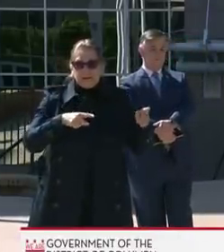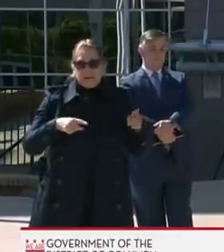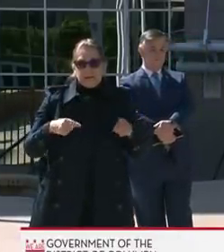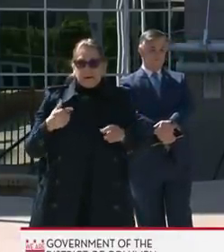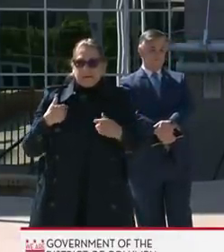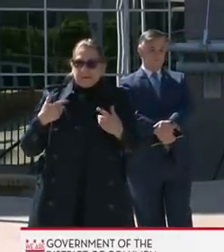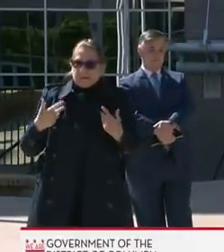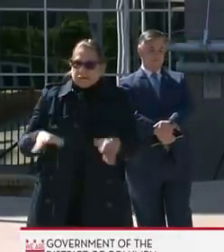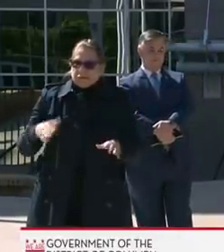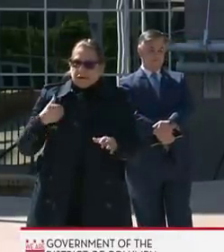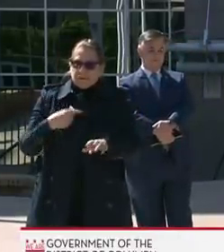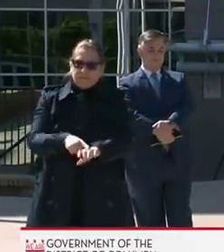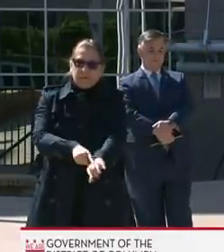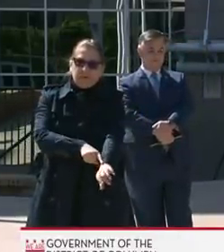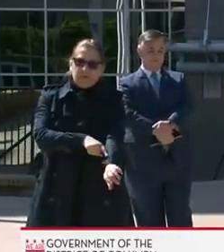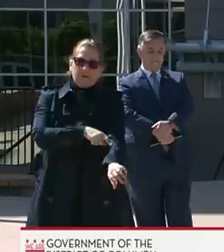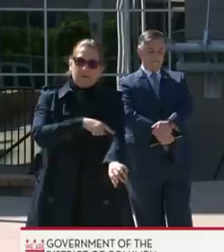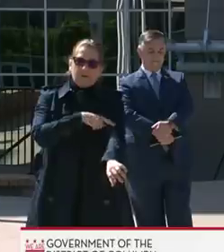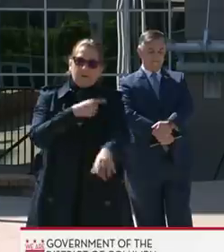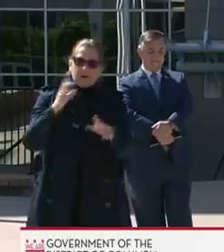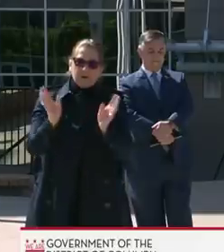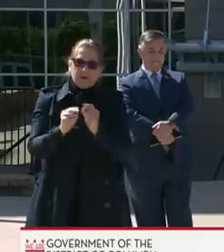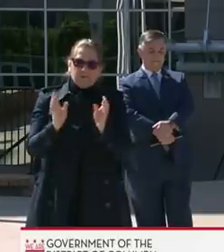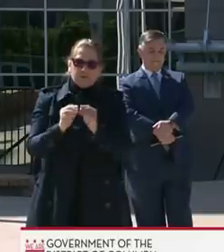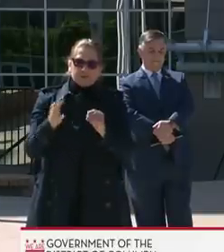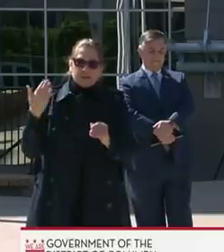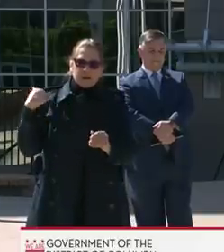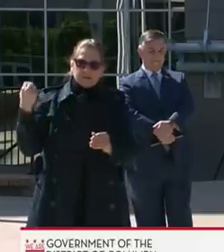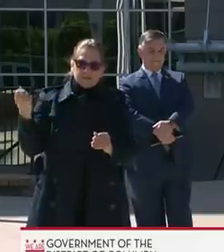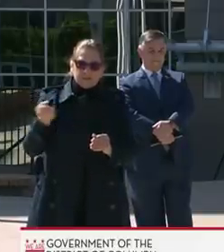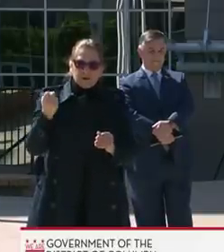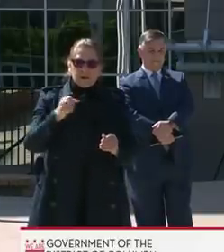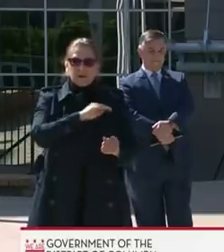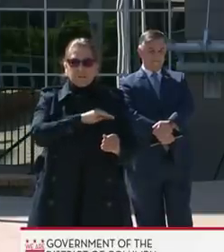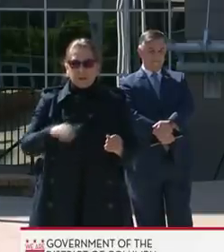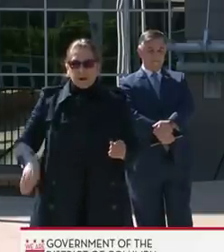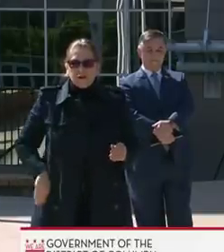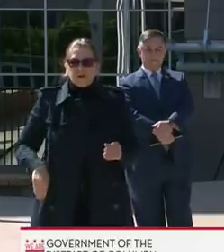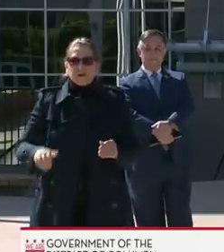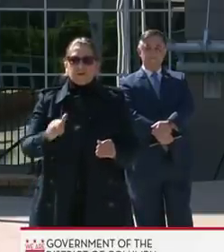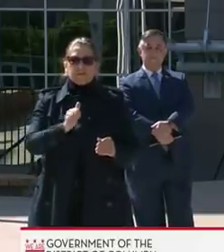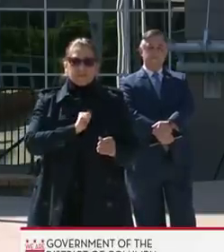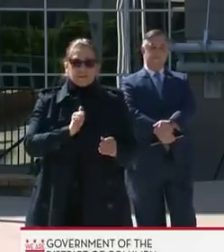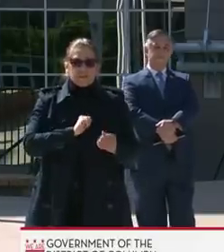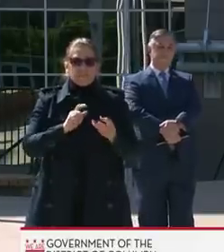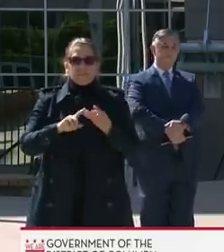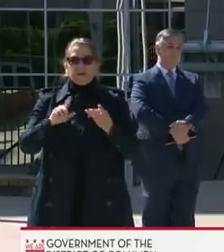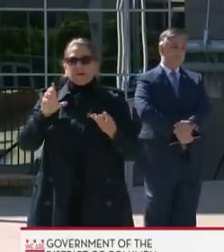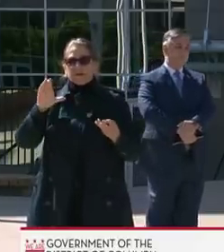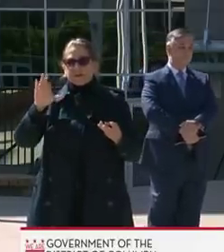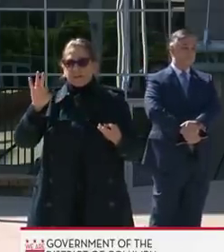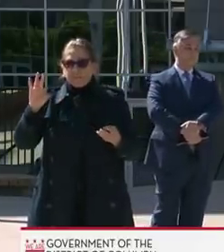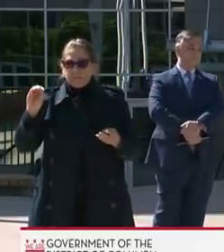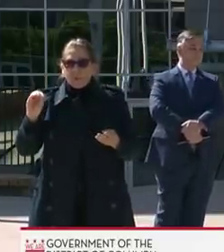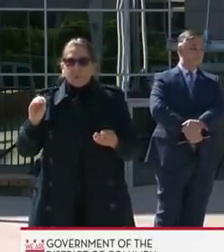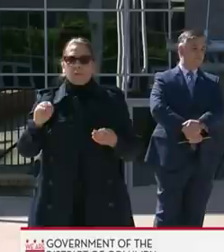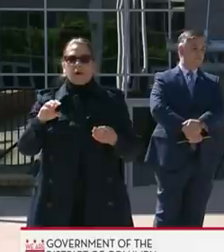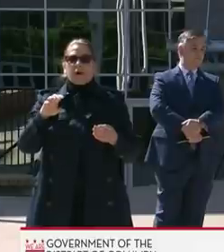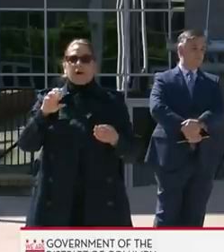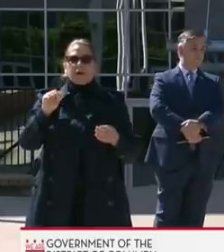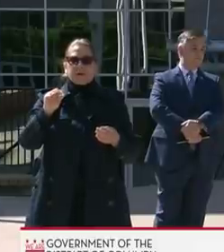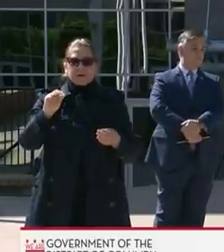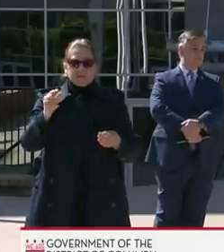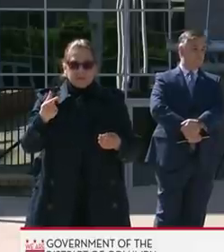Saturday, the mayor, myself, the chief financial officer, the attorney general, to discuss all of the provisions in the bill. And what